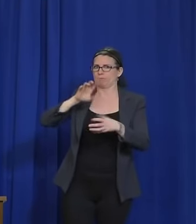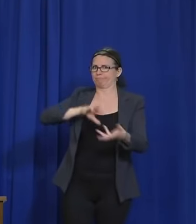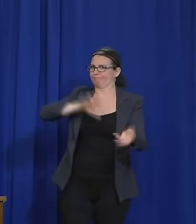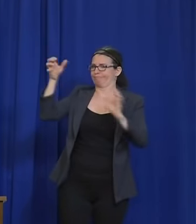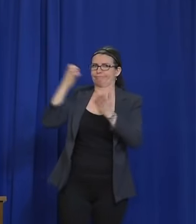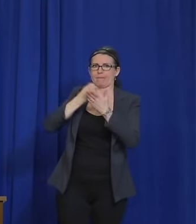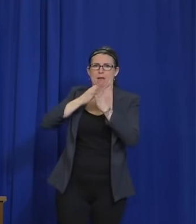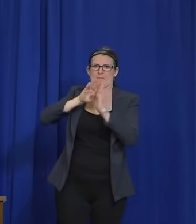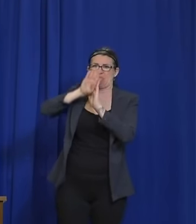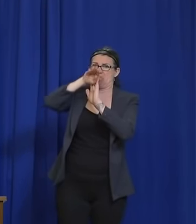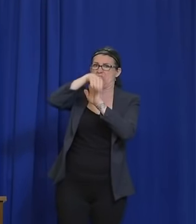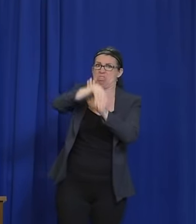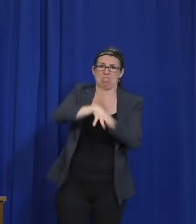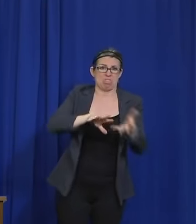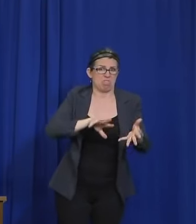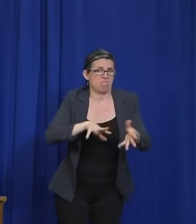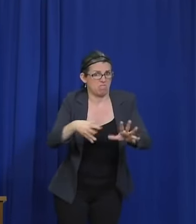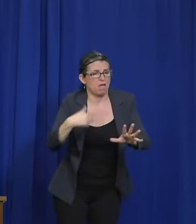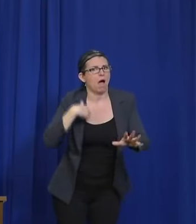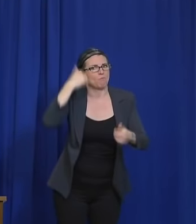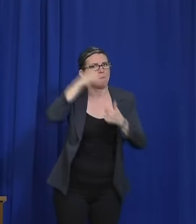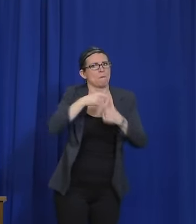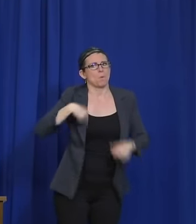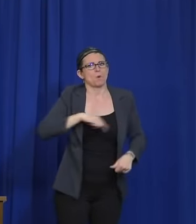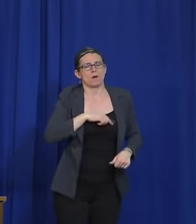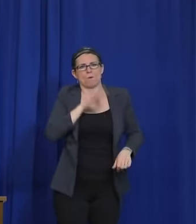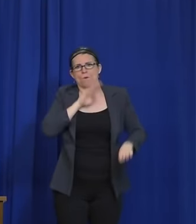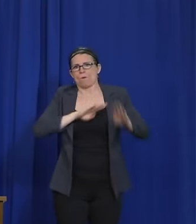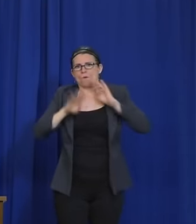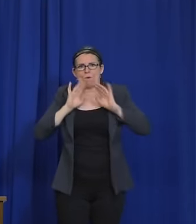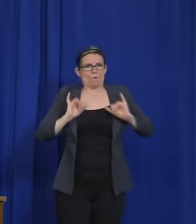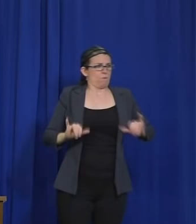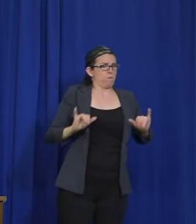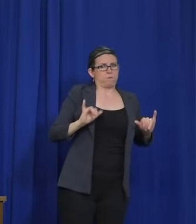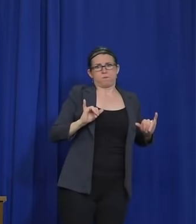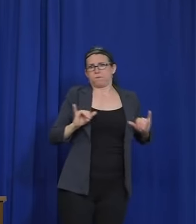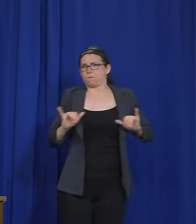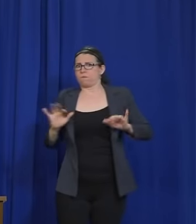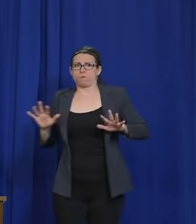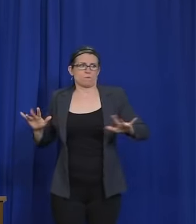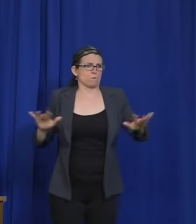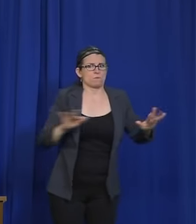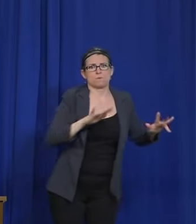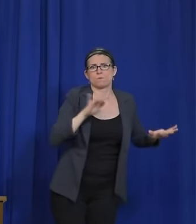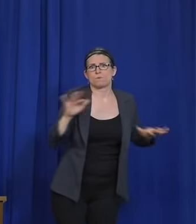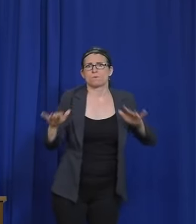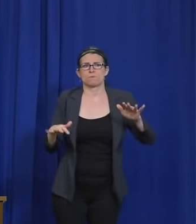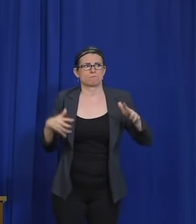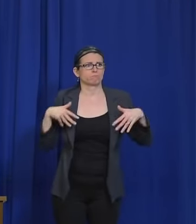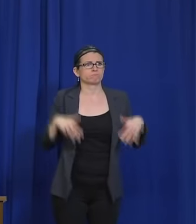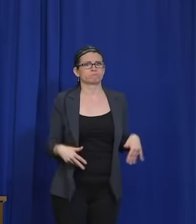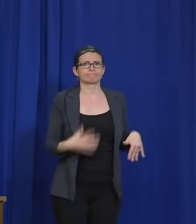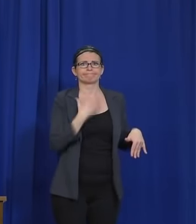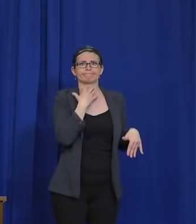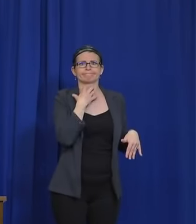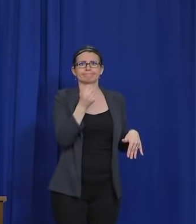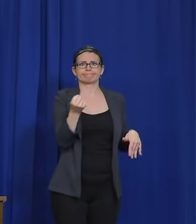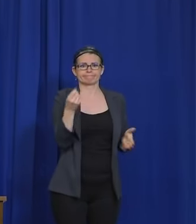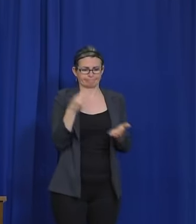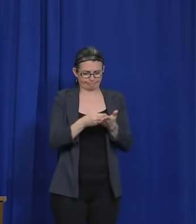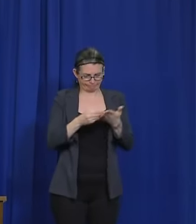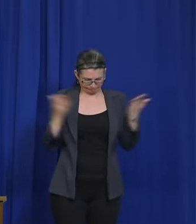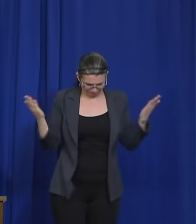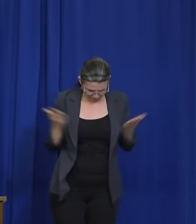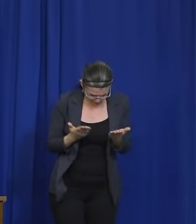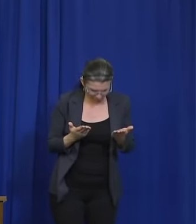back and to examine every item in the state budget, to do everything you can to make sure that the public safety and